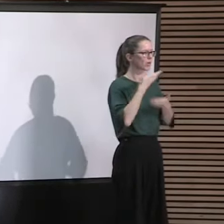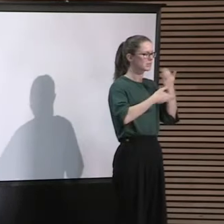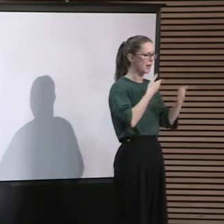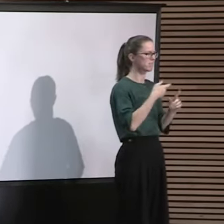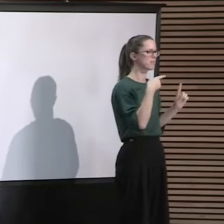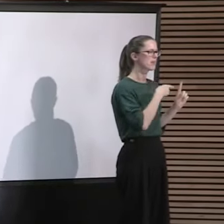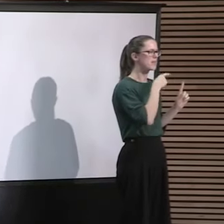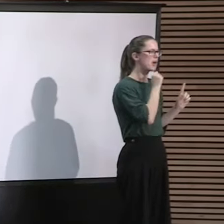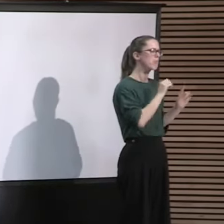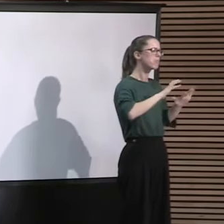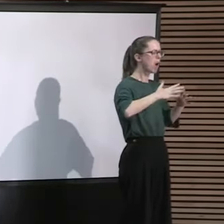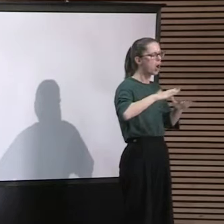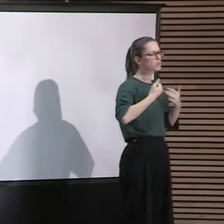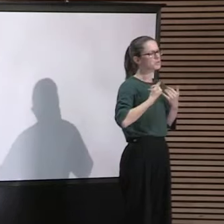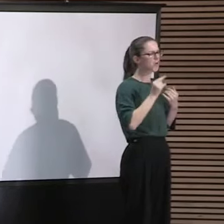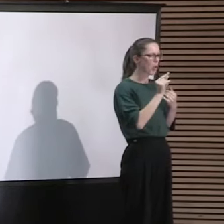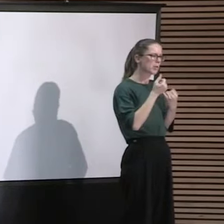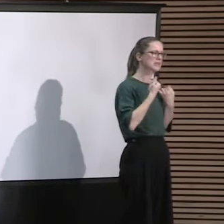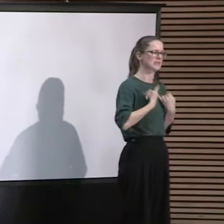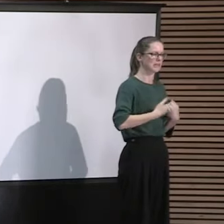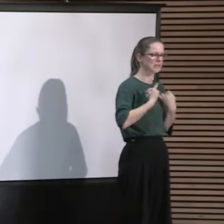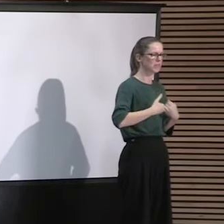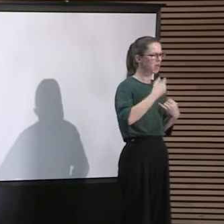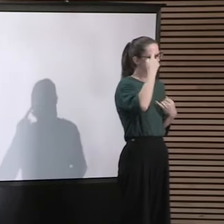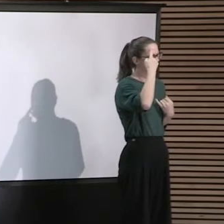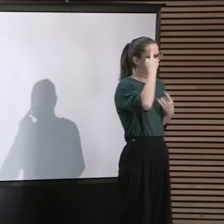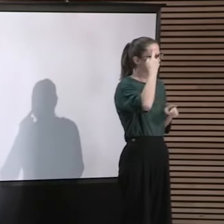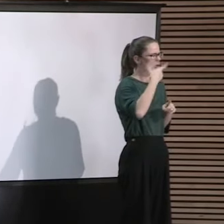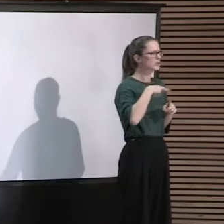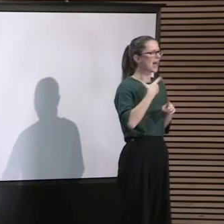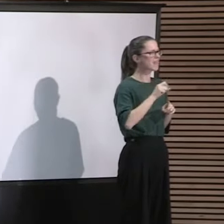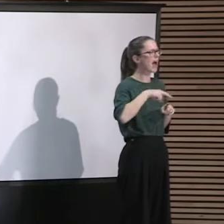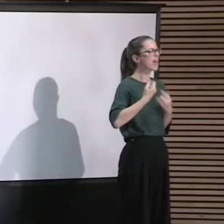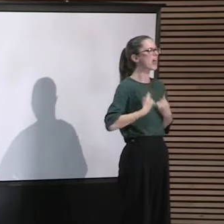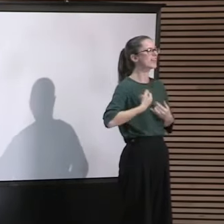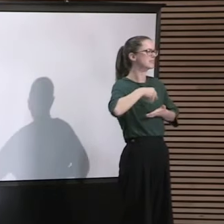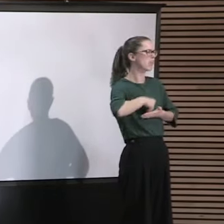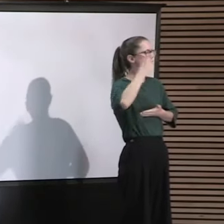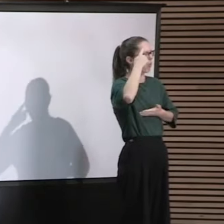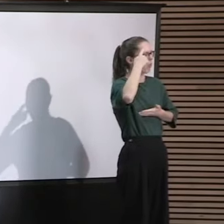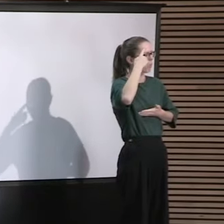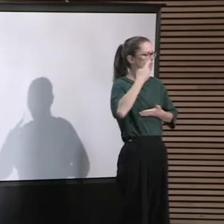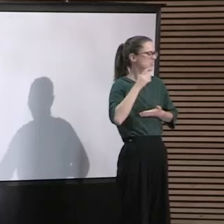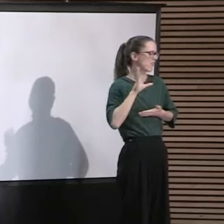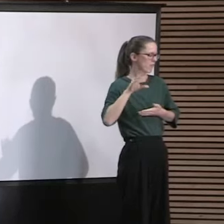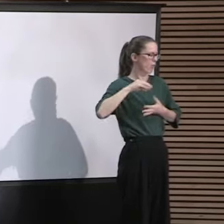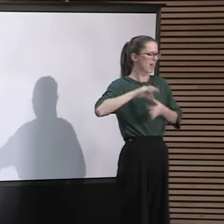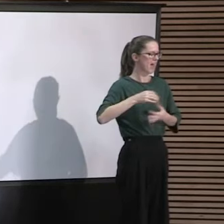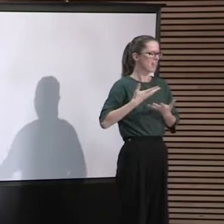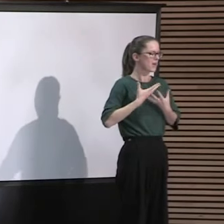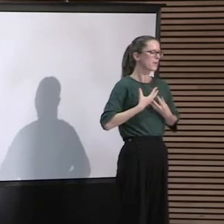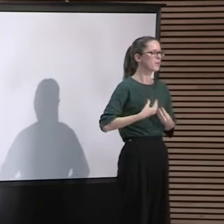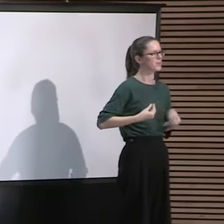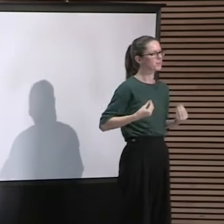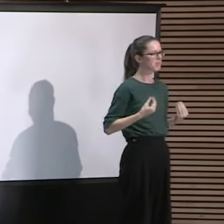had some mild symptoms 2 days before that he attributed to a pre-existing condition. They then went away, and so that's why he was back at work. He